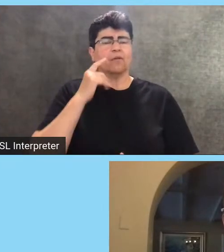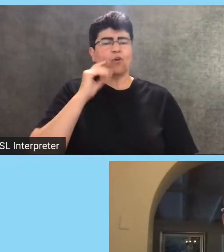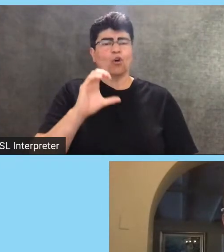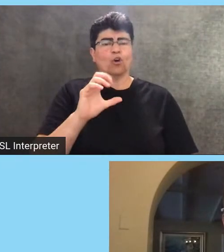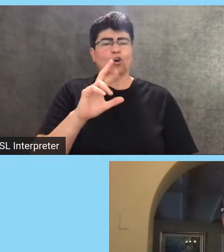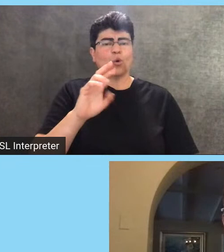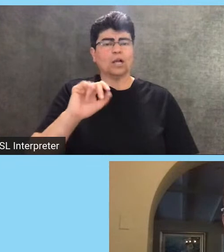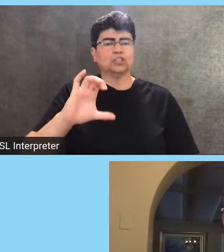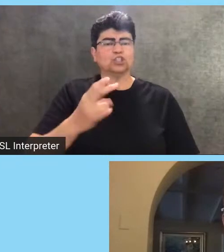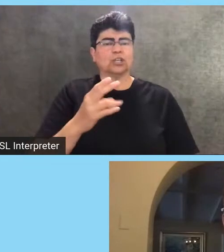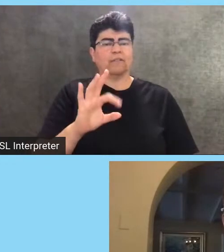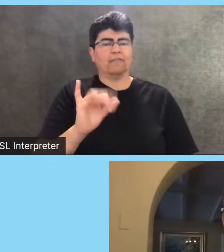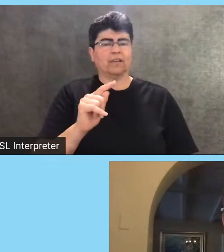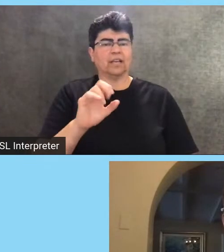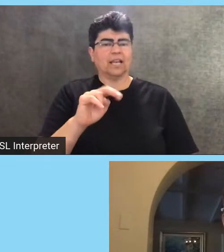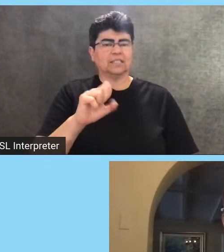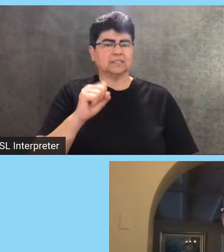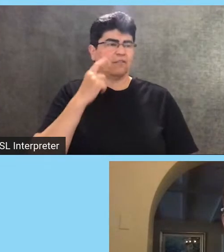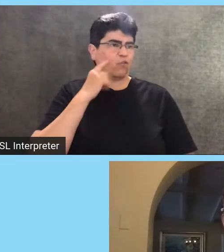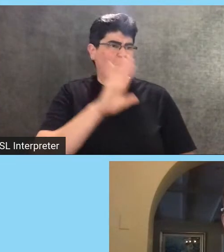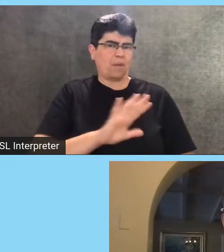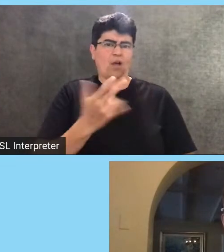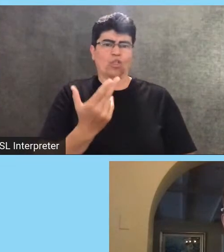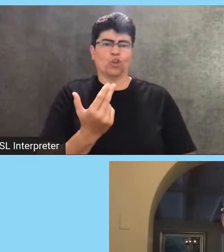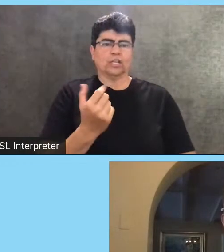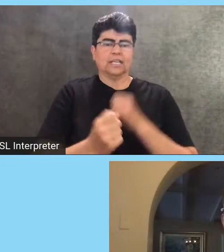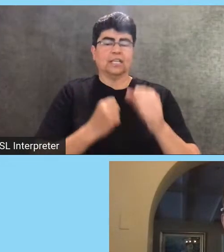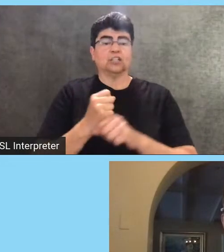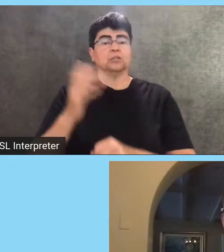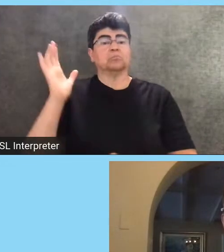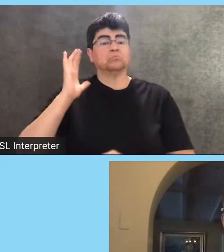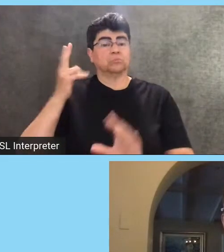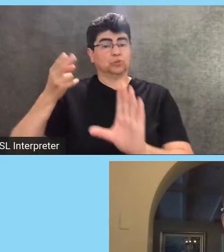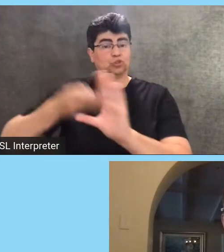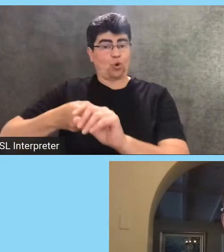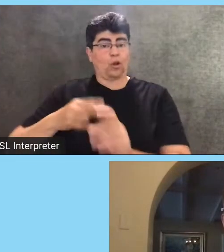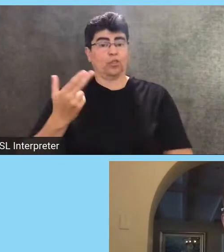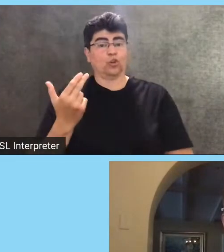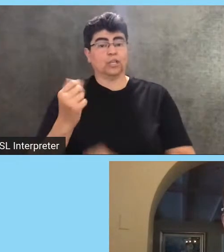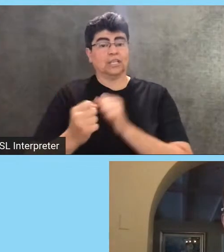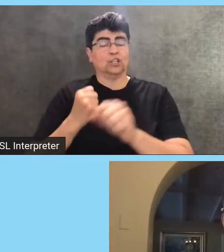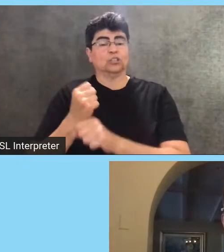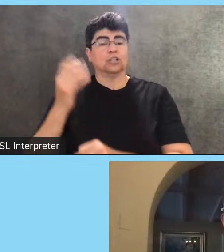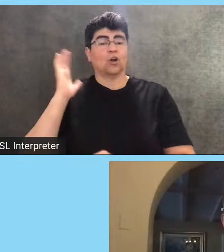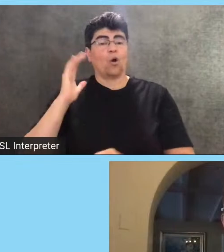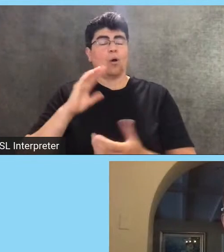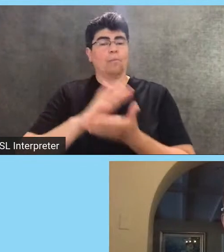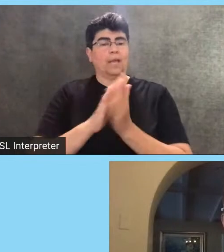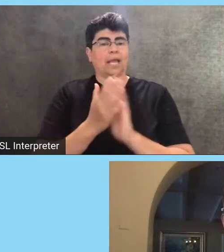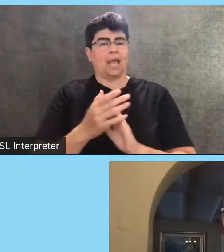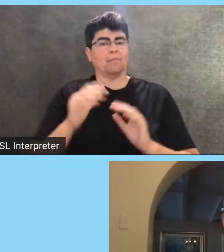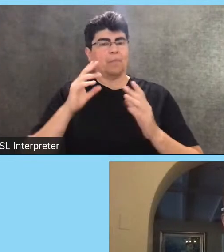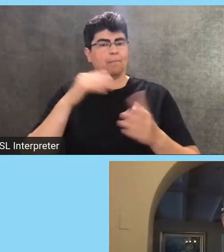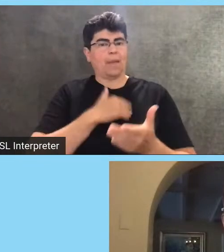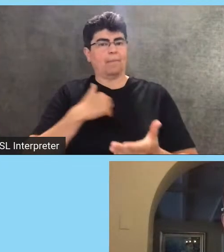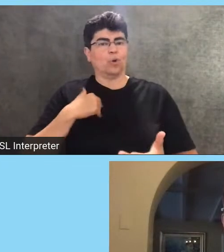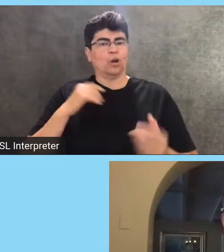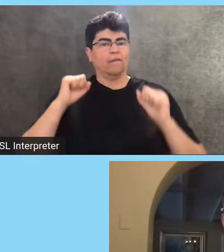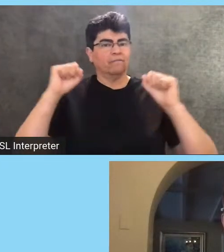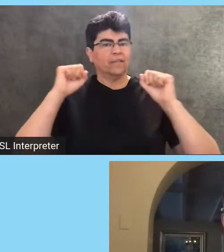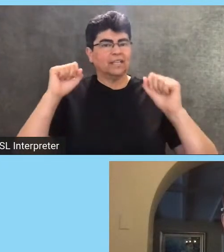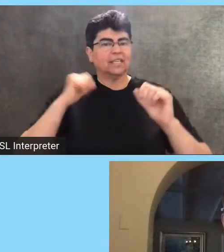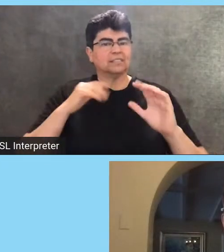approximately 13 years. And when she joined 13 years ago, she became a member of the fitness community and found that